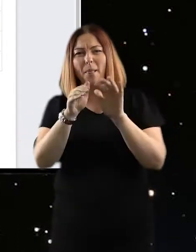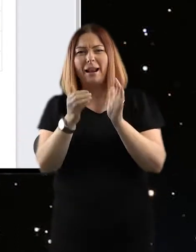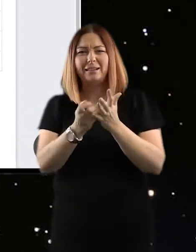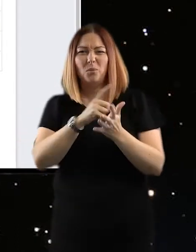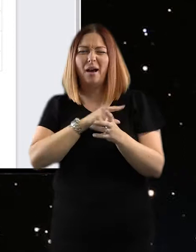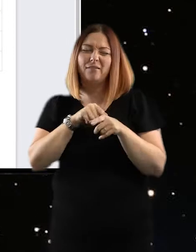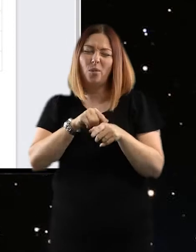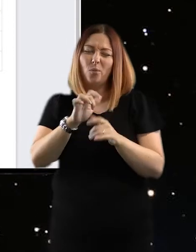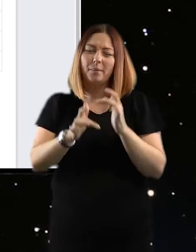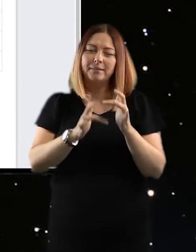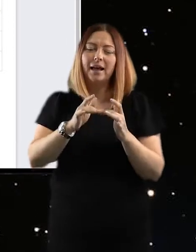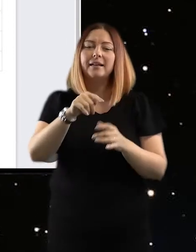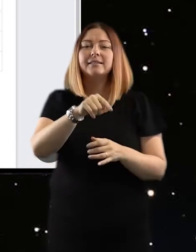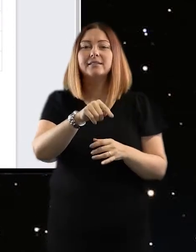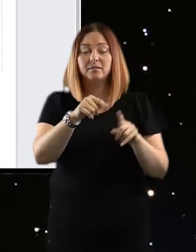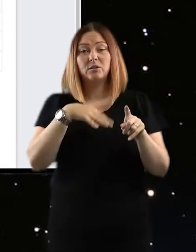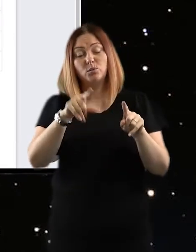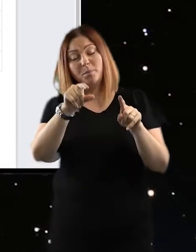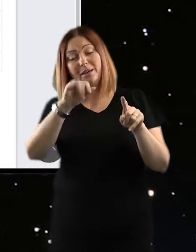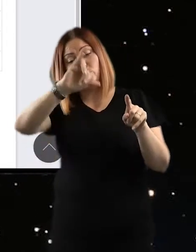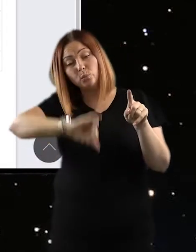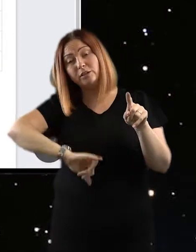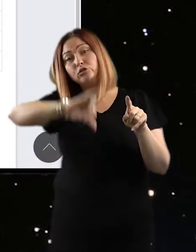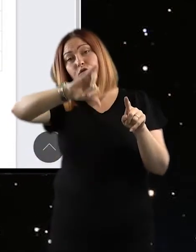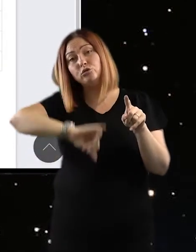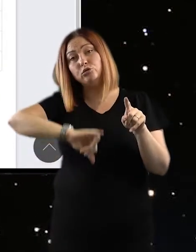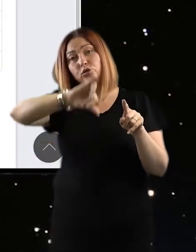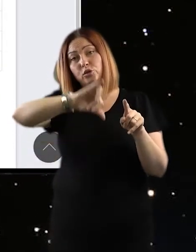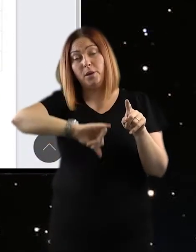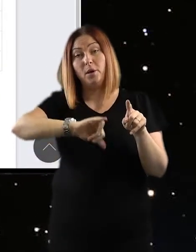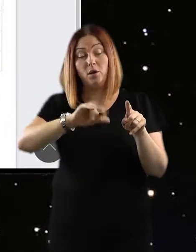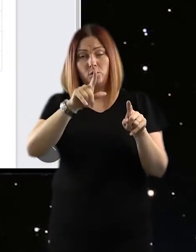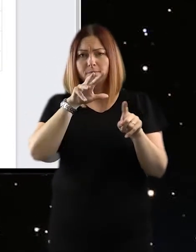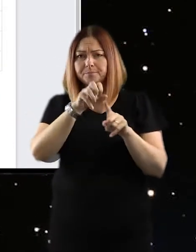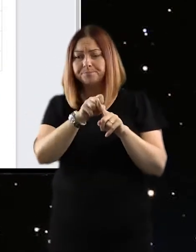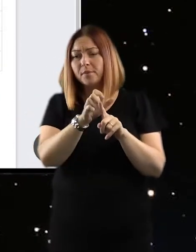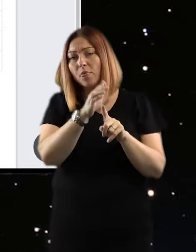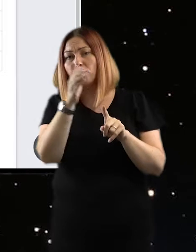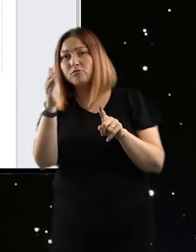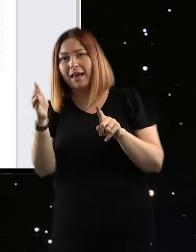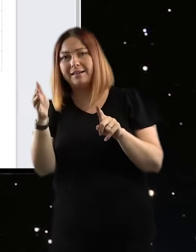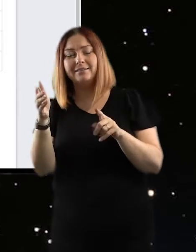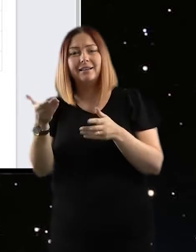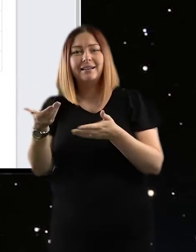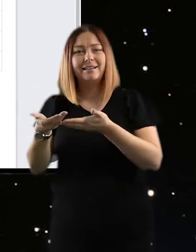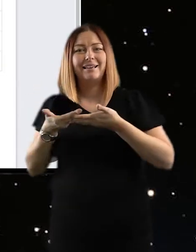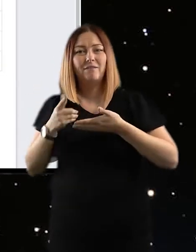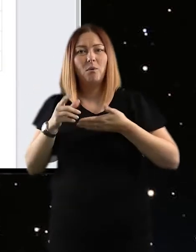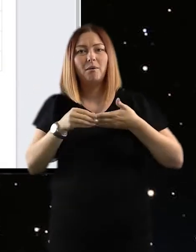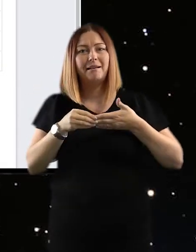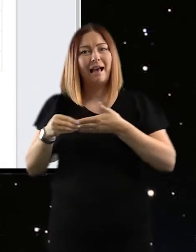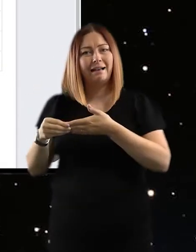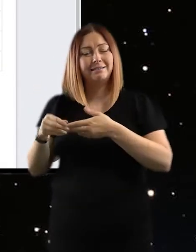case of selecting which planet. But you'll notice on the right-hand side, we've tried to give you some guidance of the sort of chance of